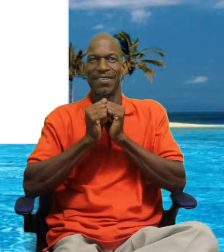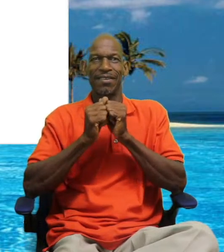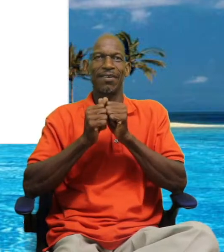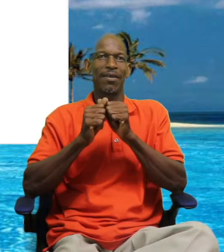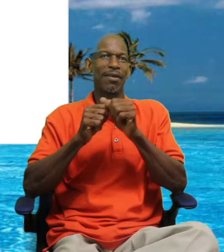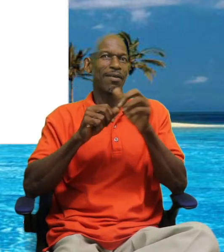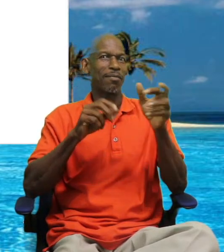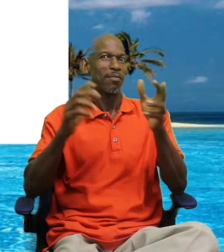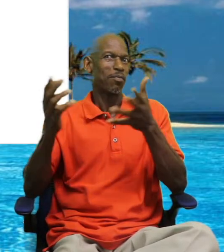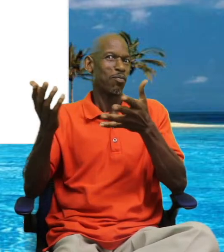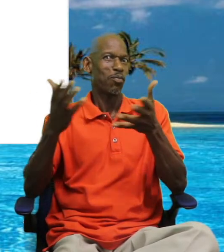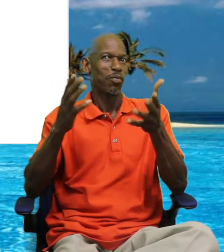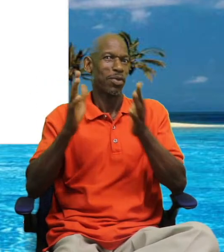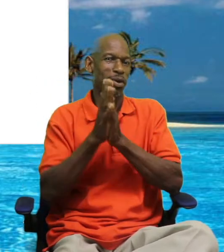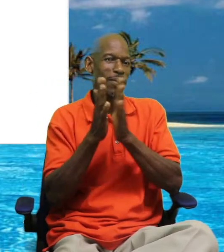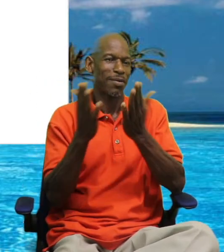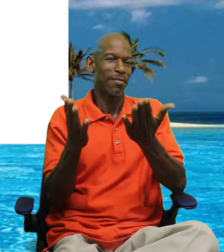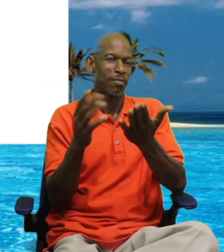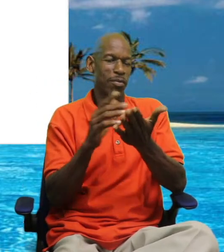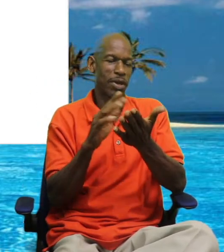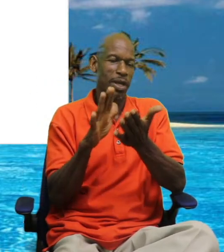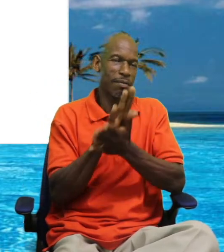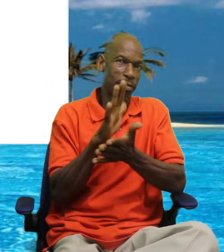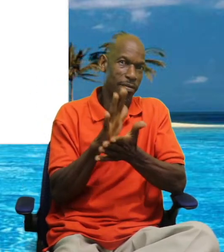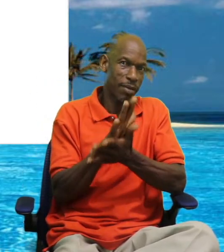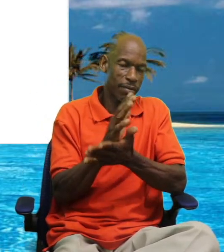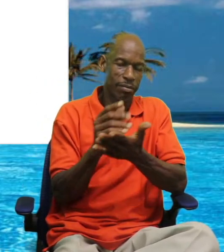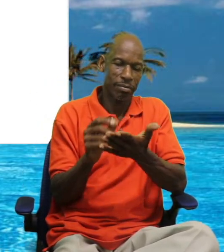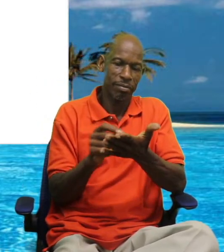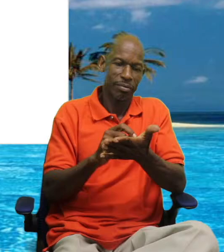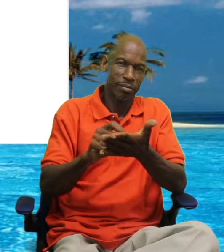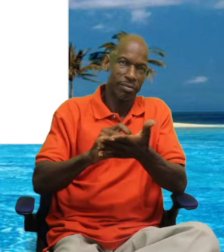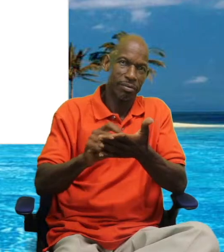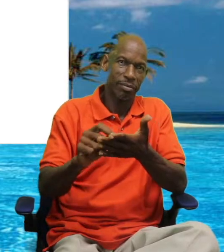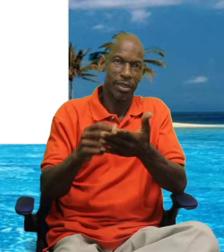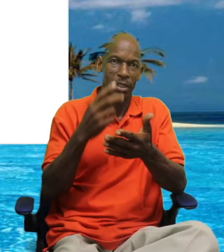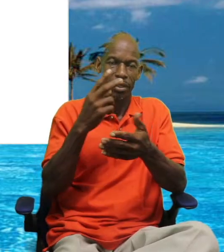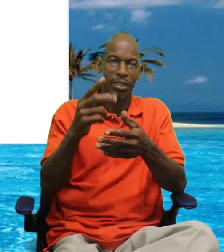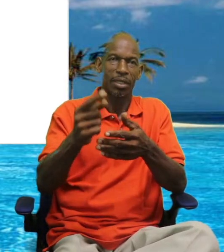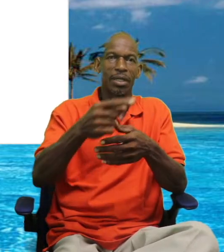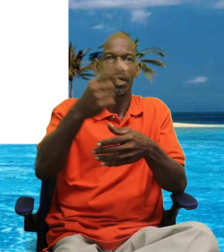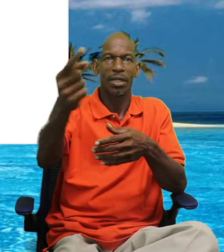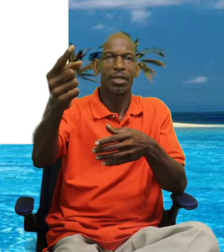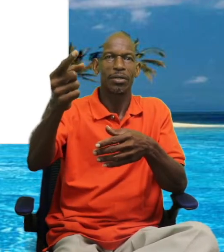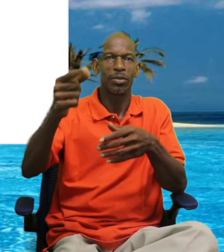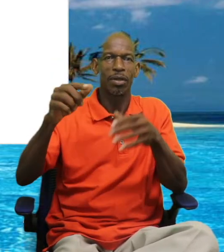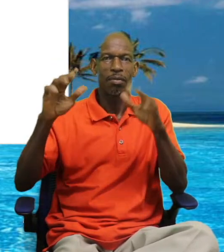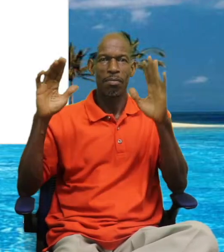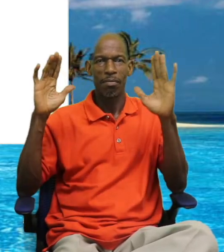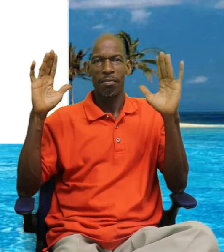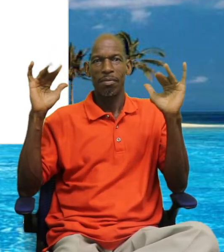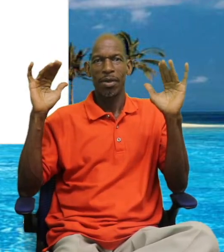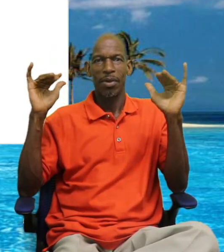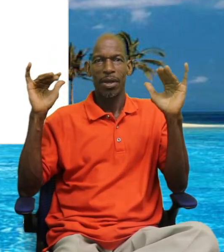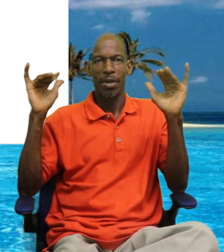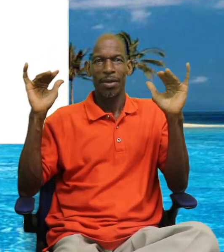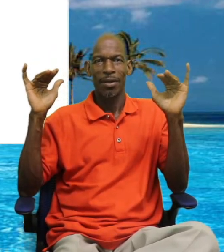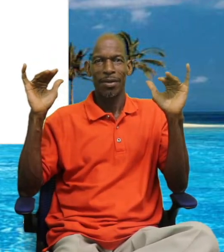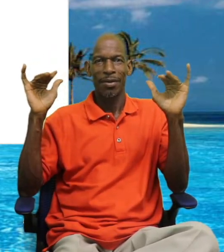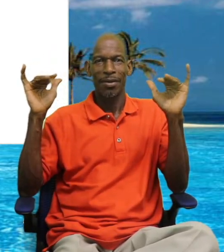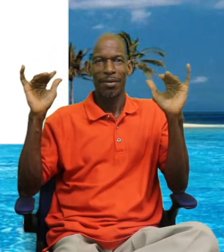prepared, right? And I will see you next week, and all the best until next week. So